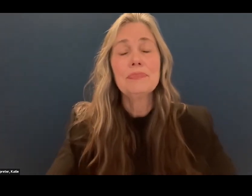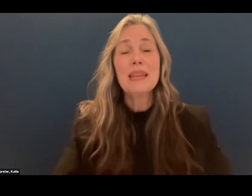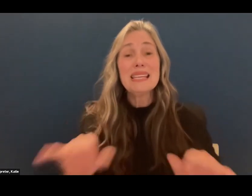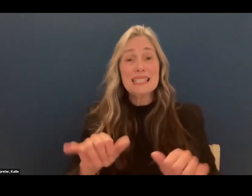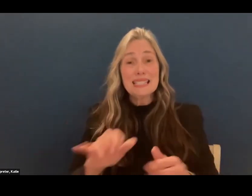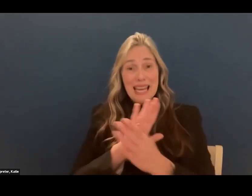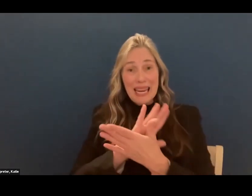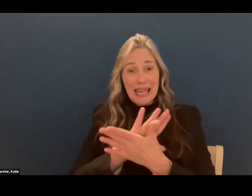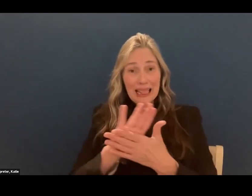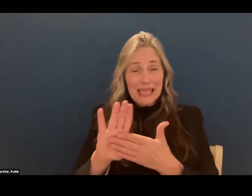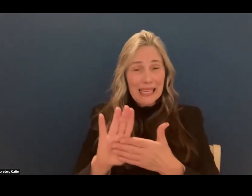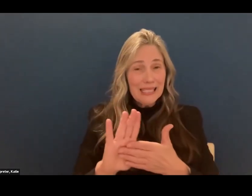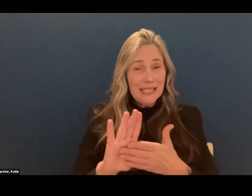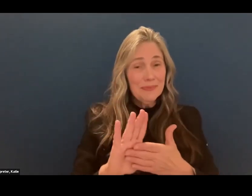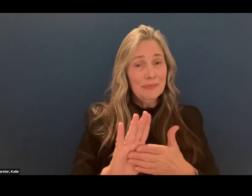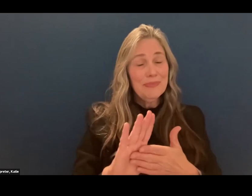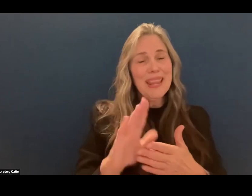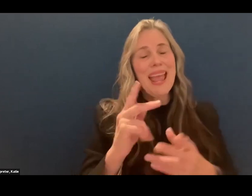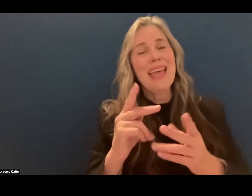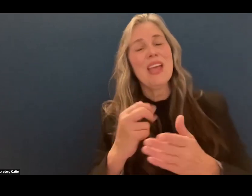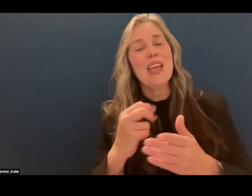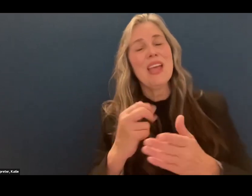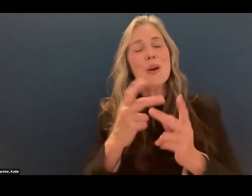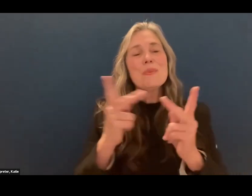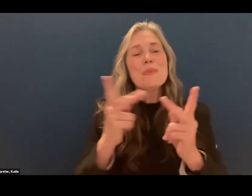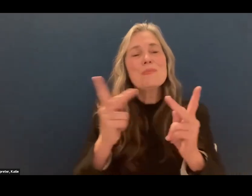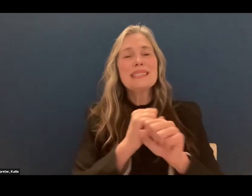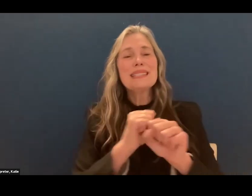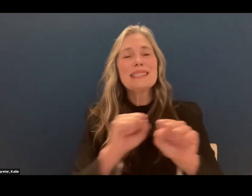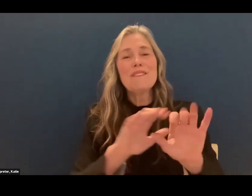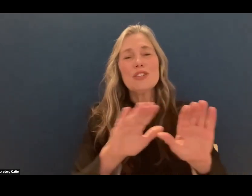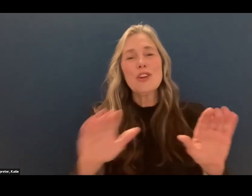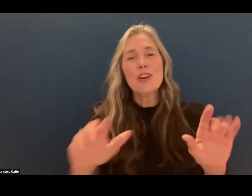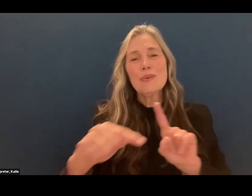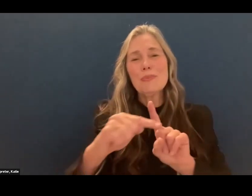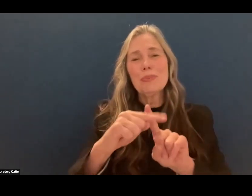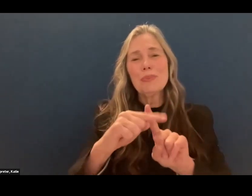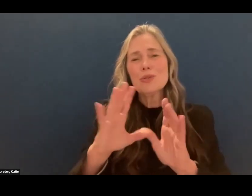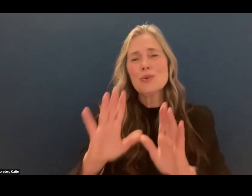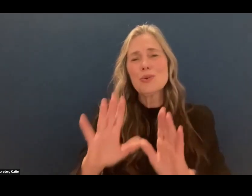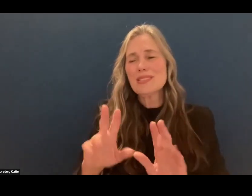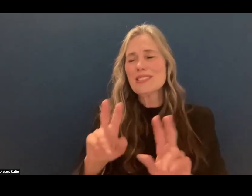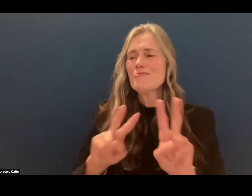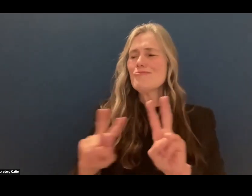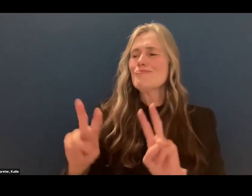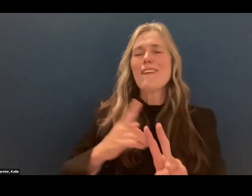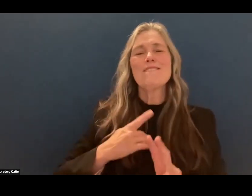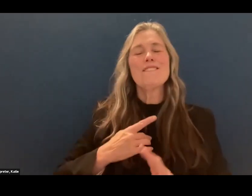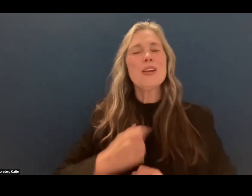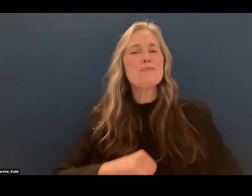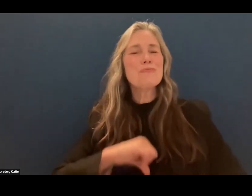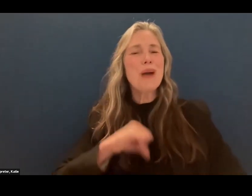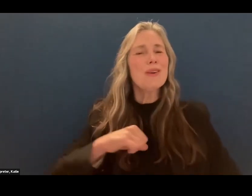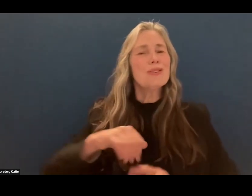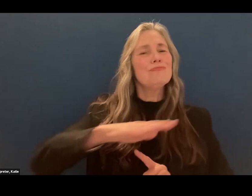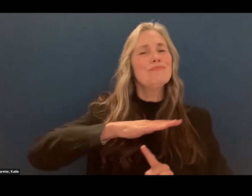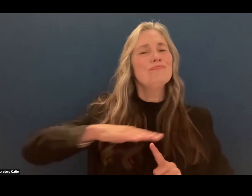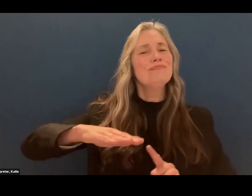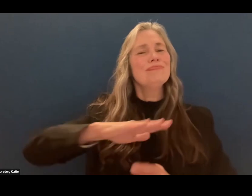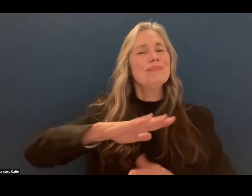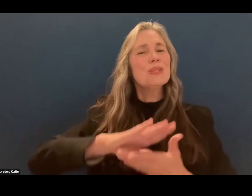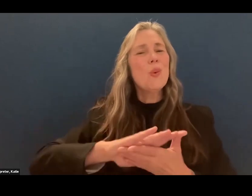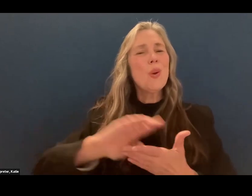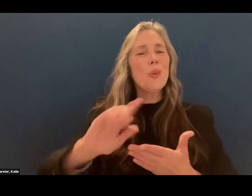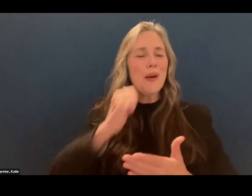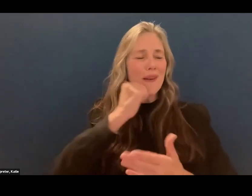are places and safe spaces for our children and our students to take pride in where they're growing and learning every